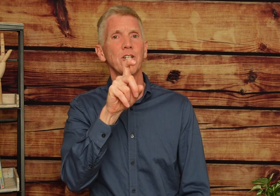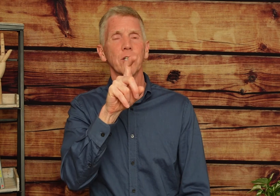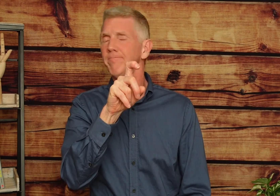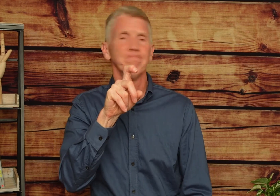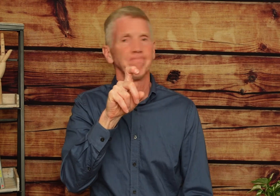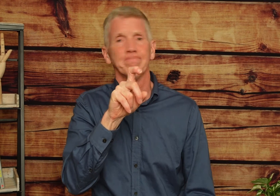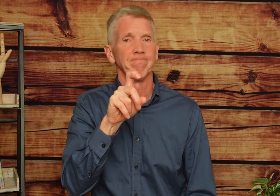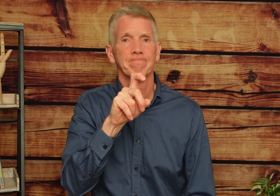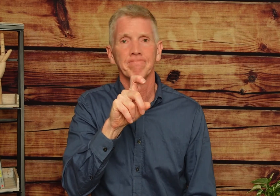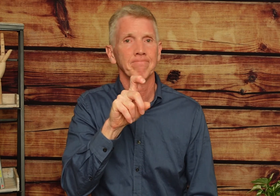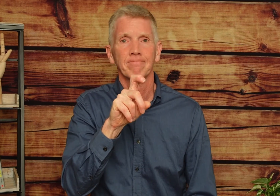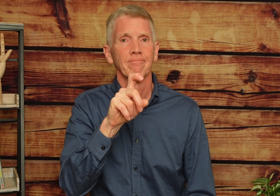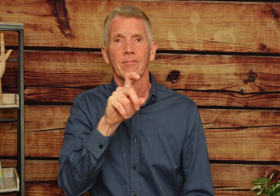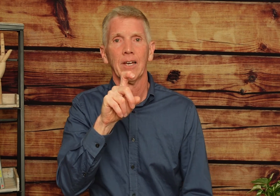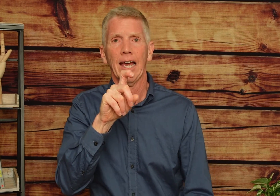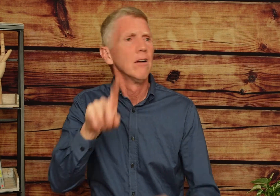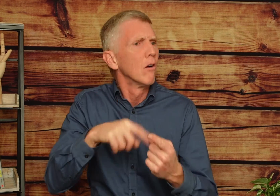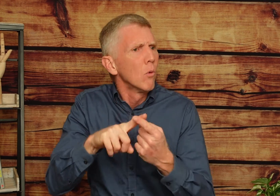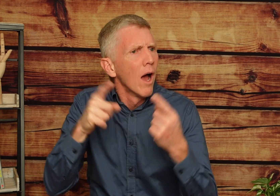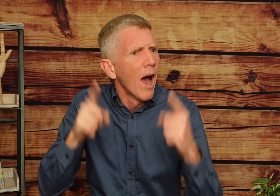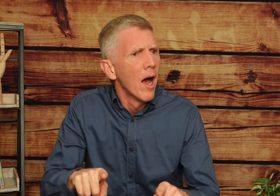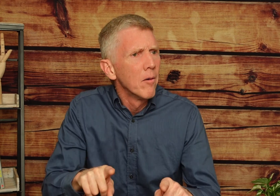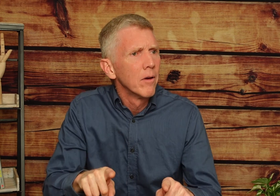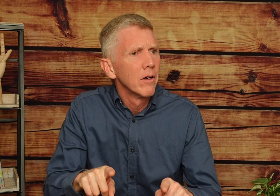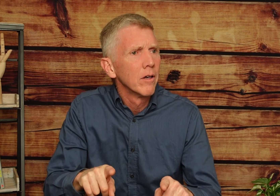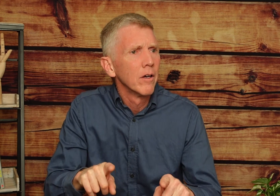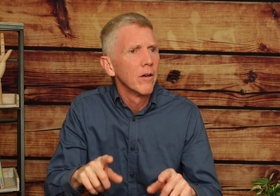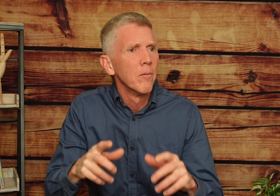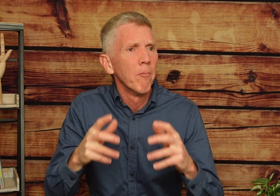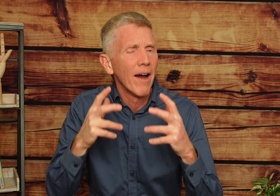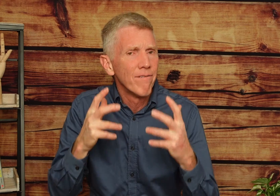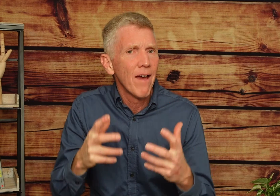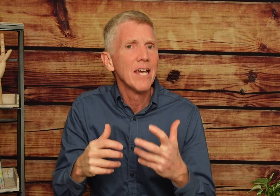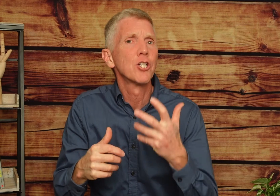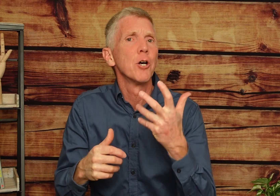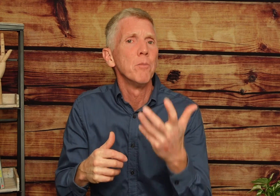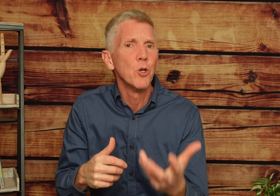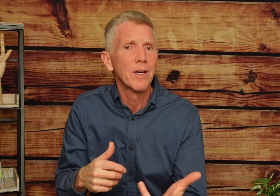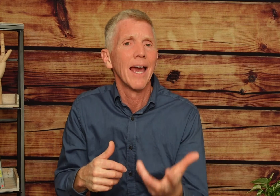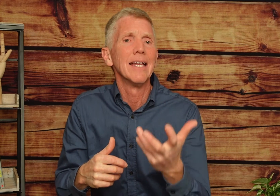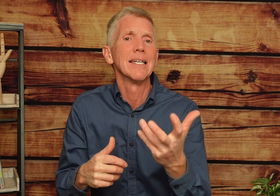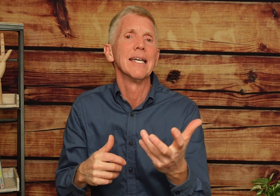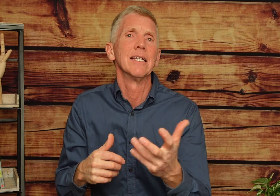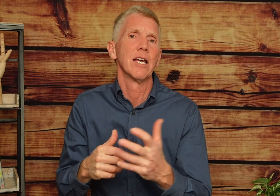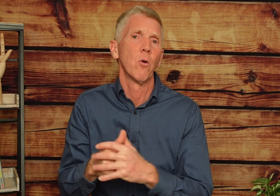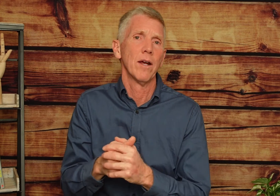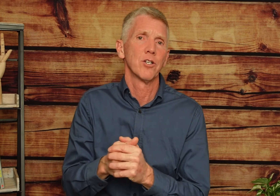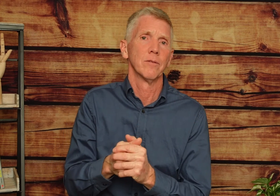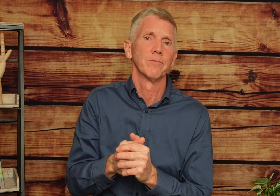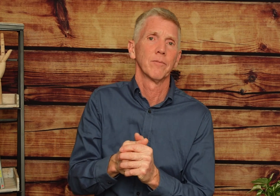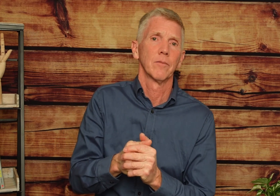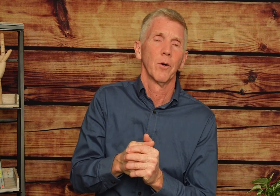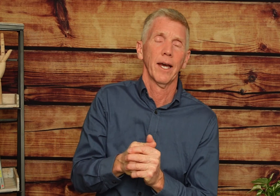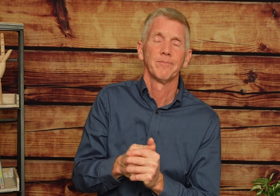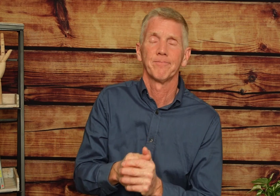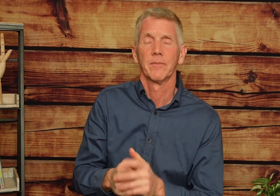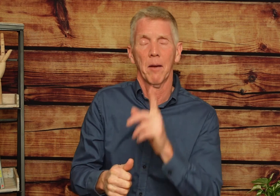question. Okay? My face communicates it is a question. Okay? How about